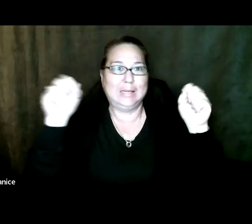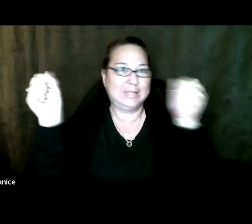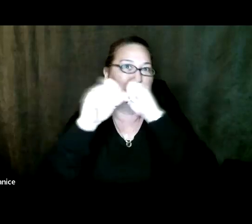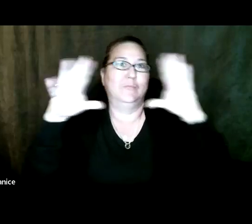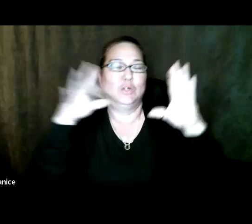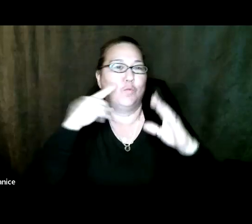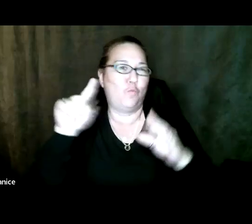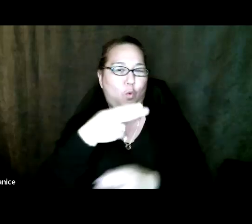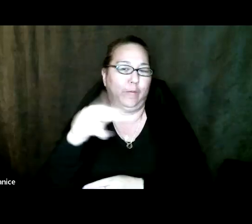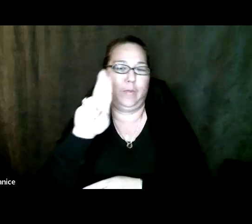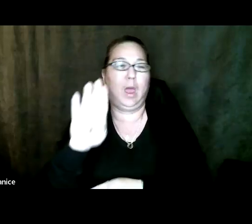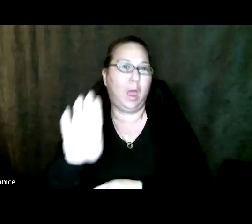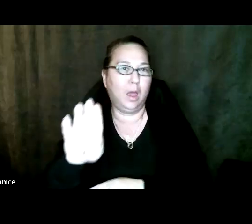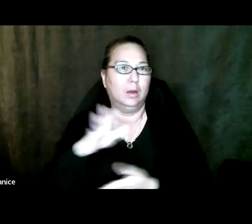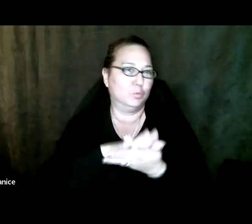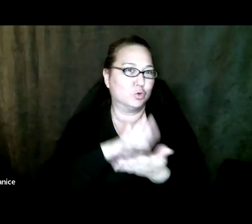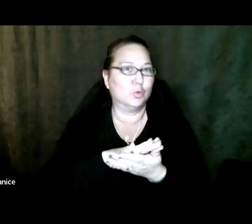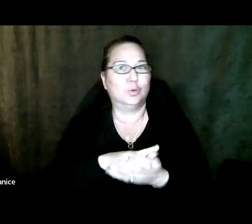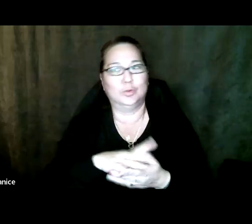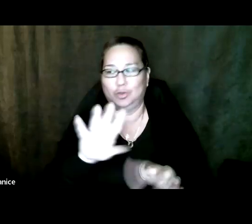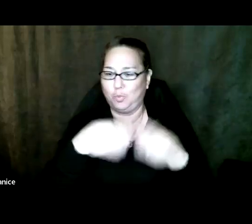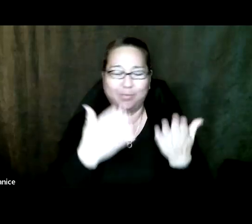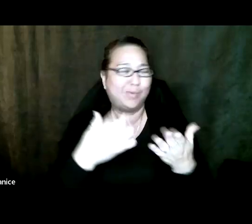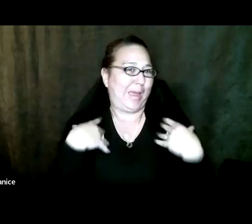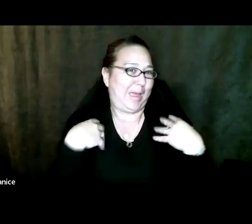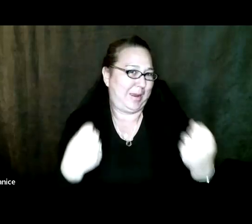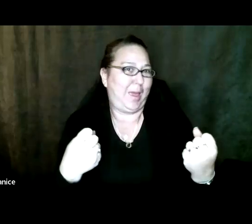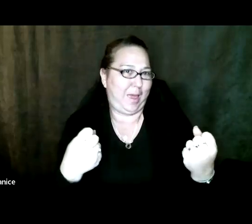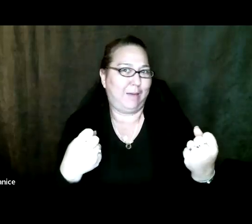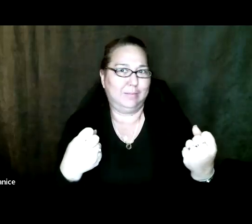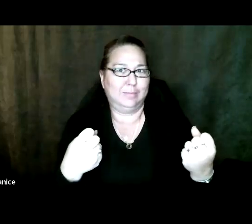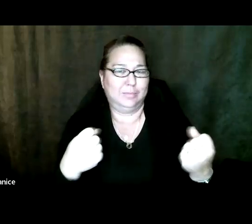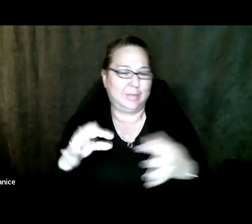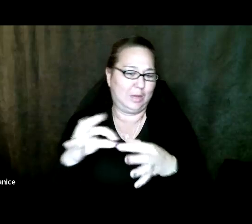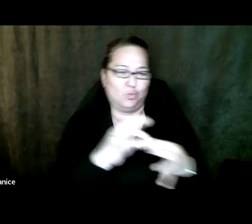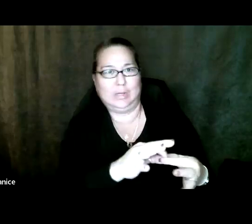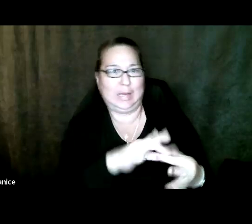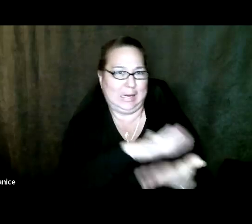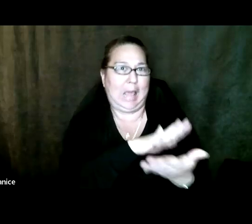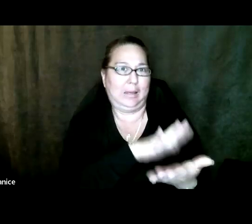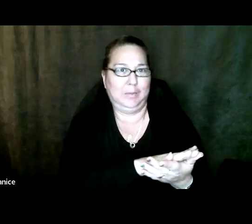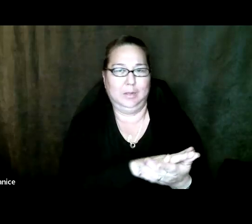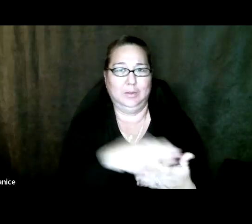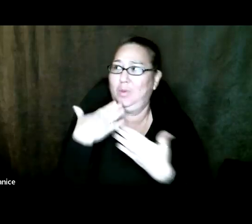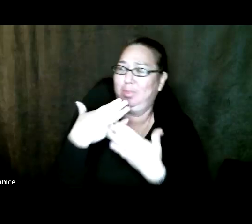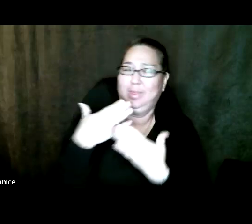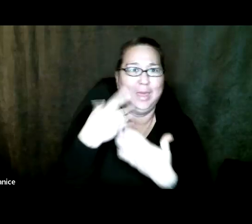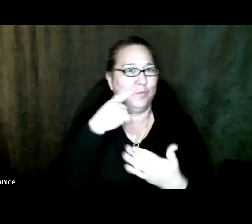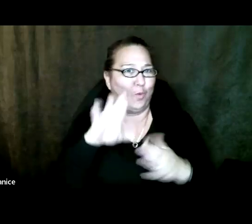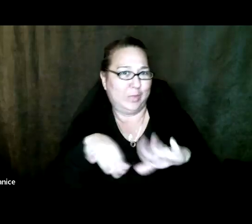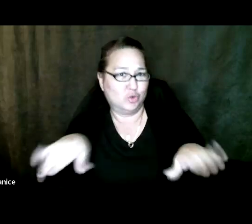about providing health services like this in addition to academics. So thank you to Children's Hospital for stepping